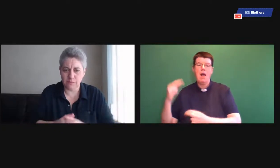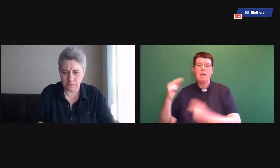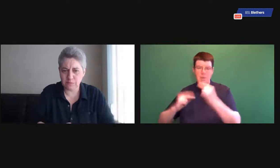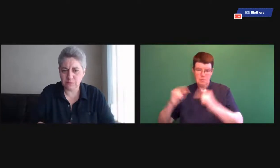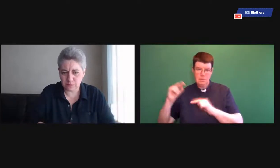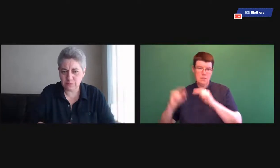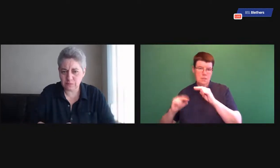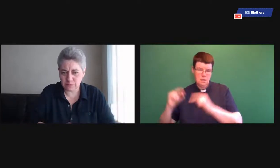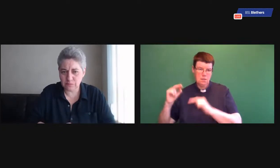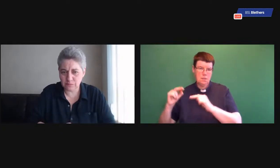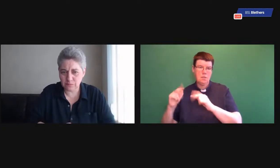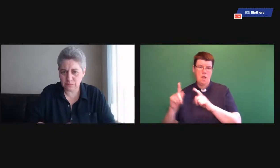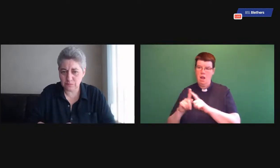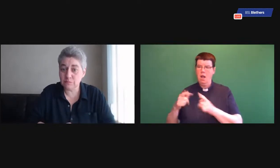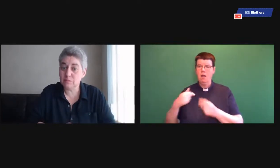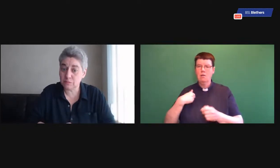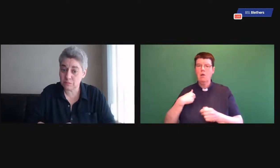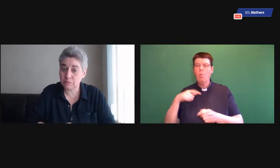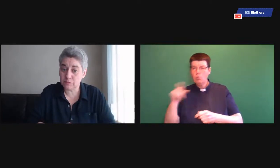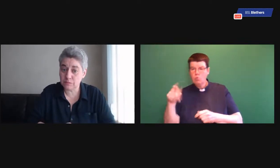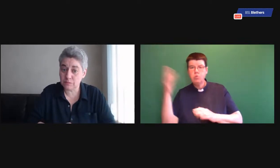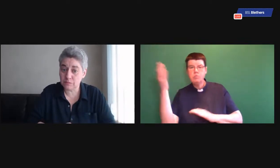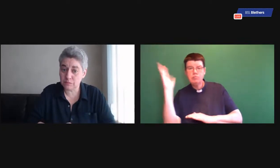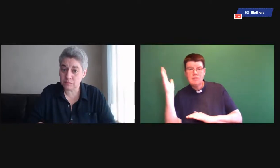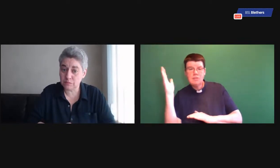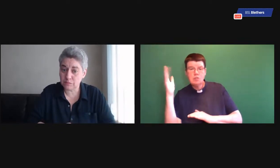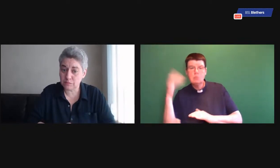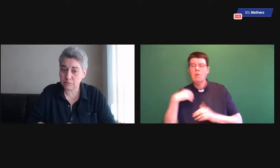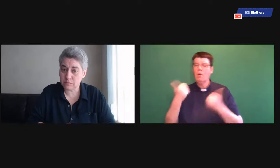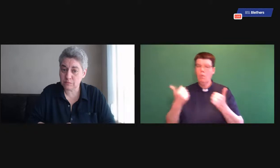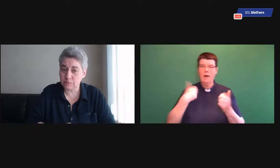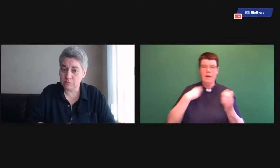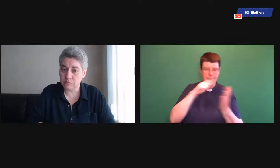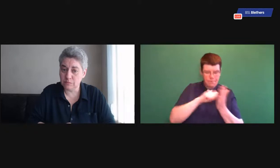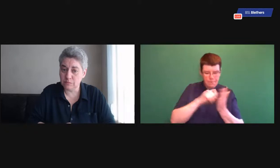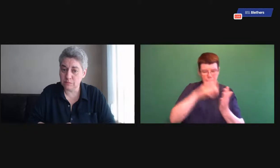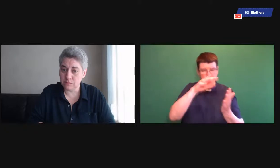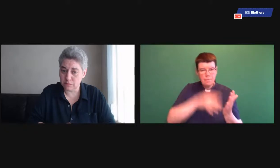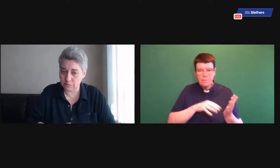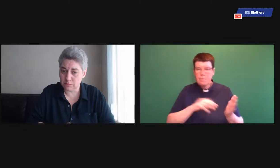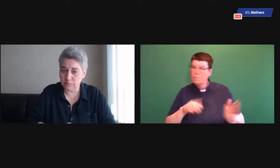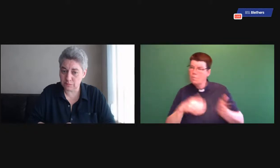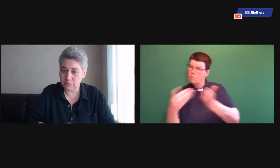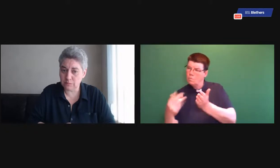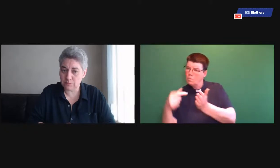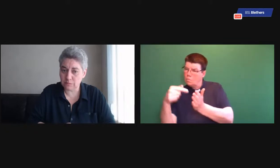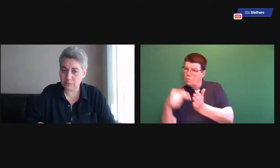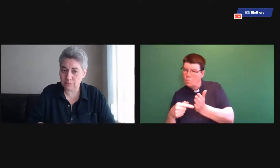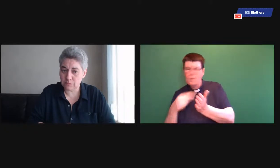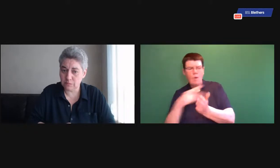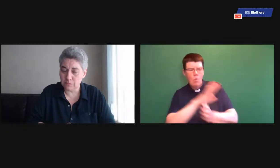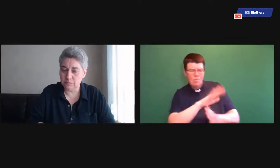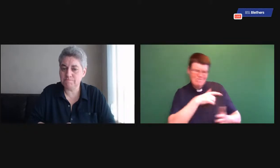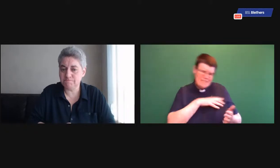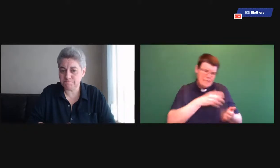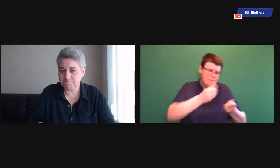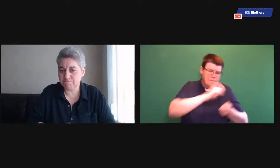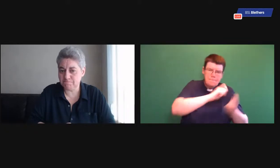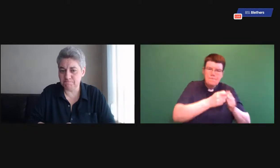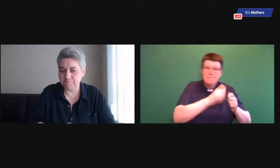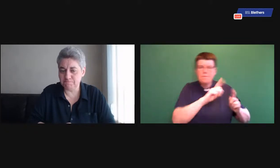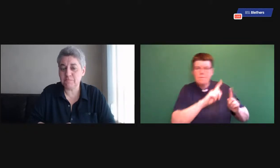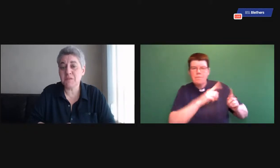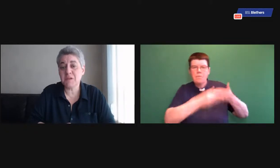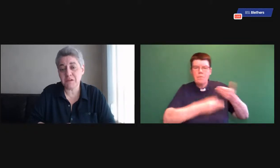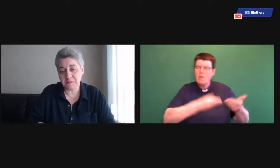university, tacit practical knowledge. Once you've finished, you pass your exam at